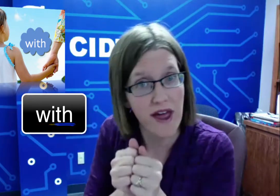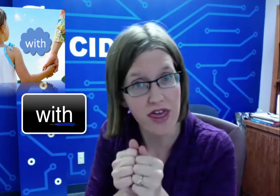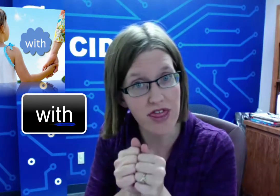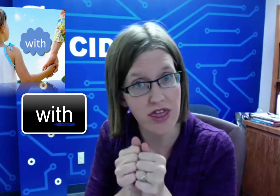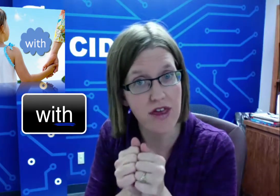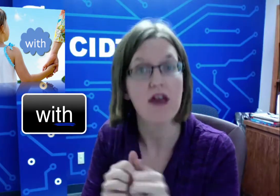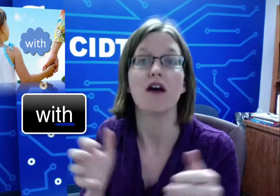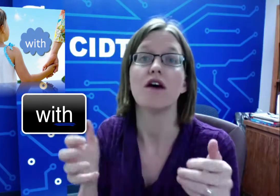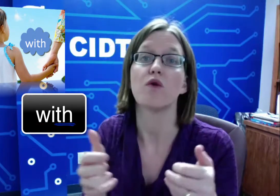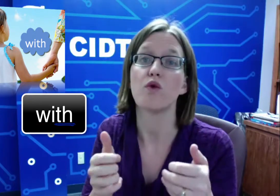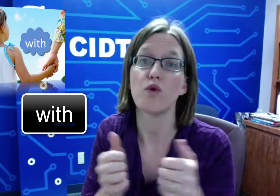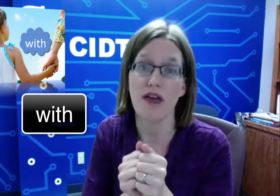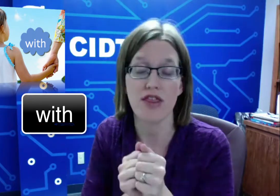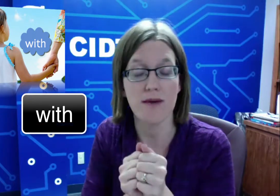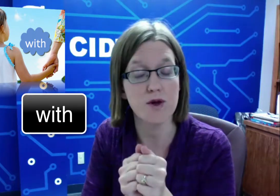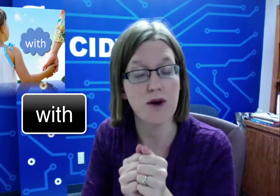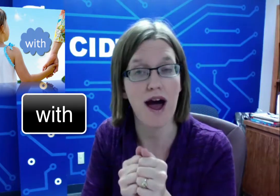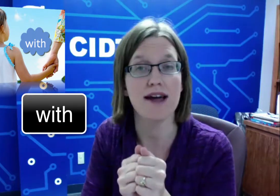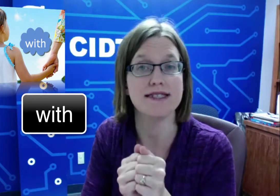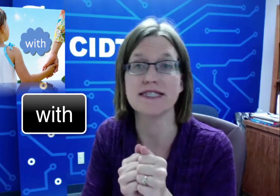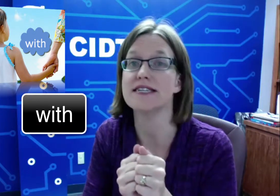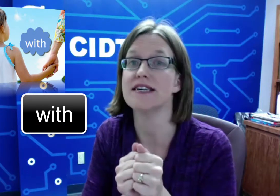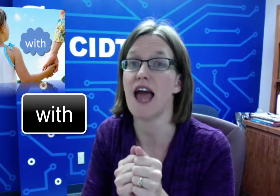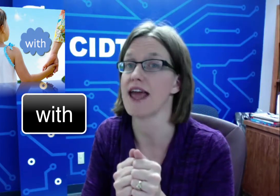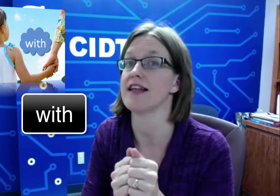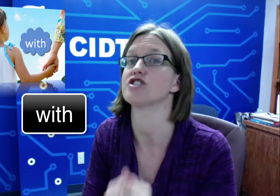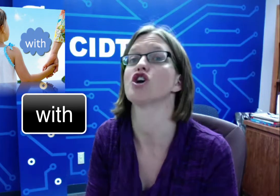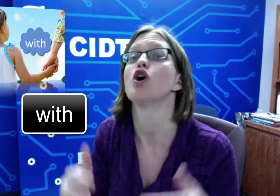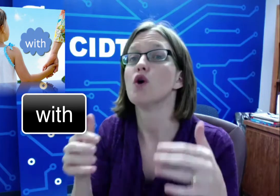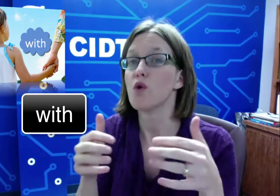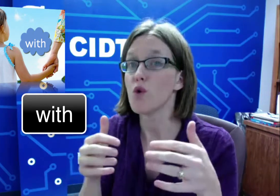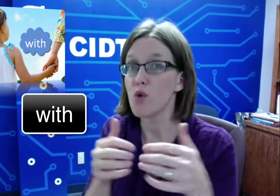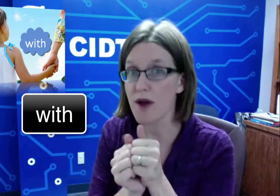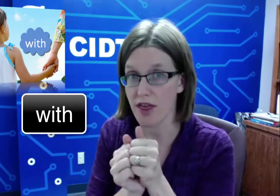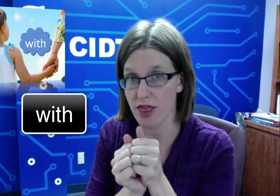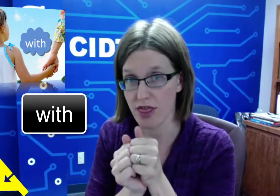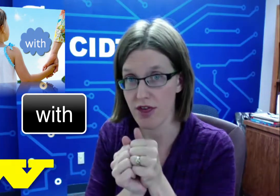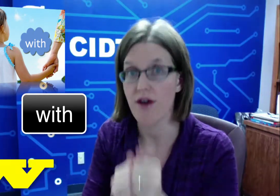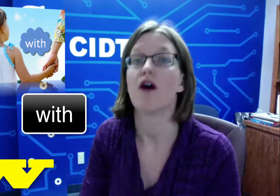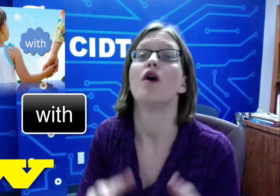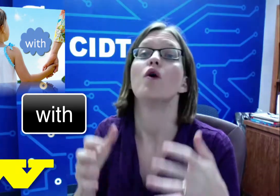With. With. W-I-T-H. With.